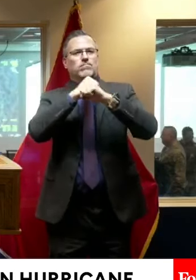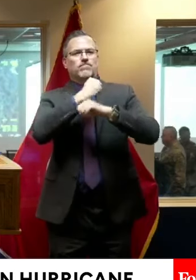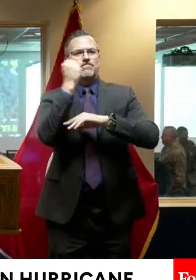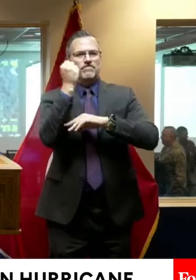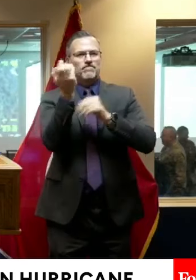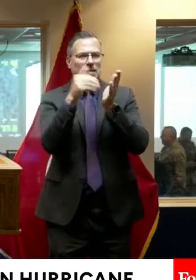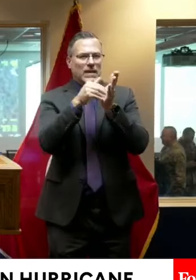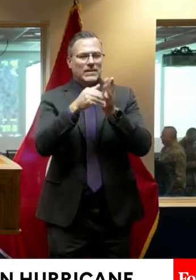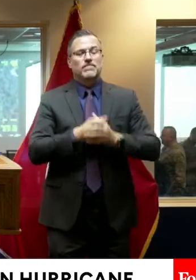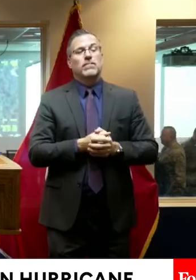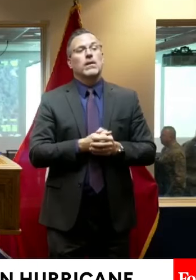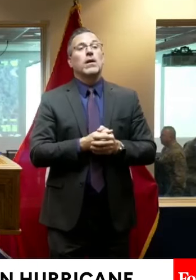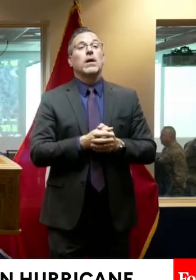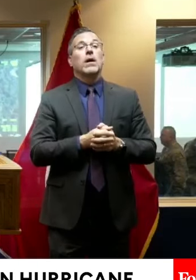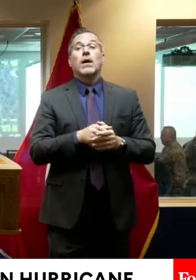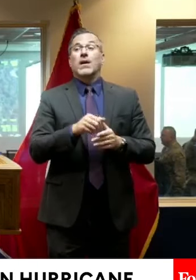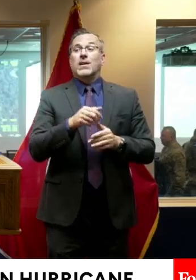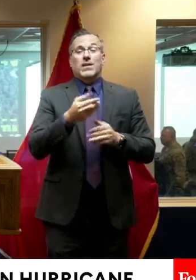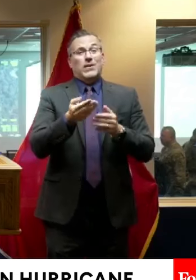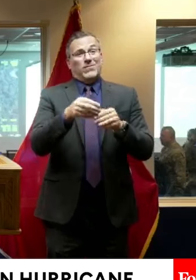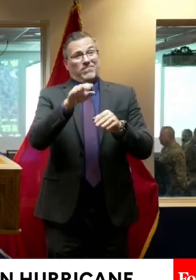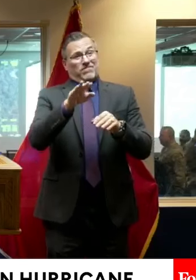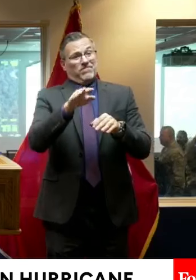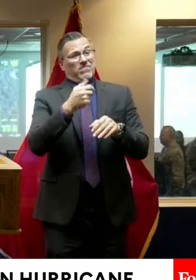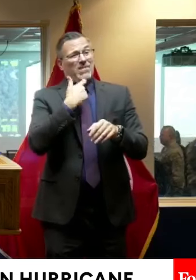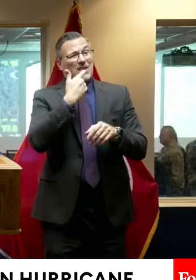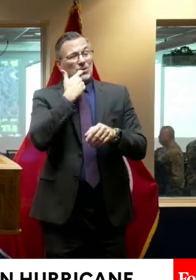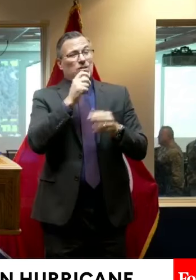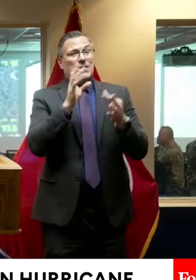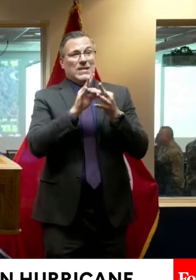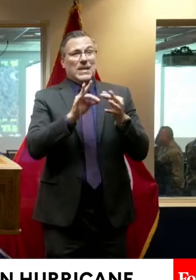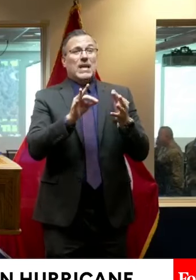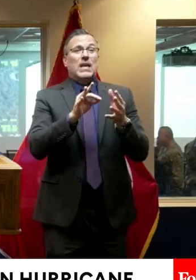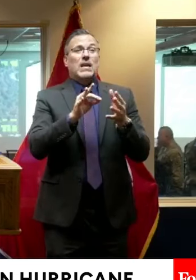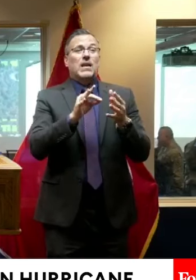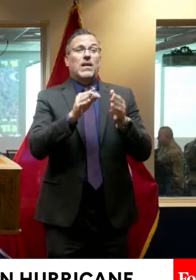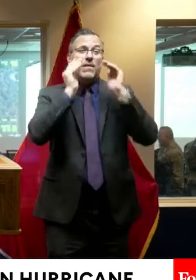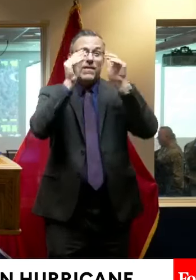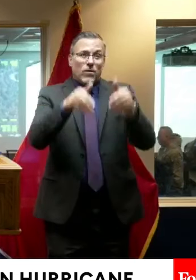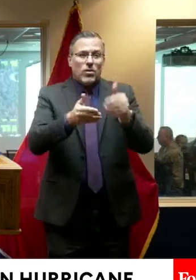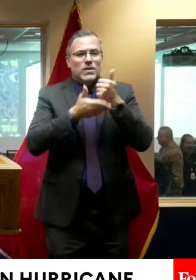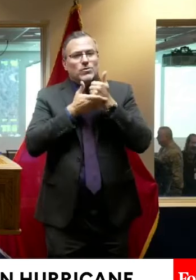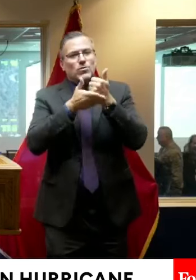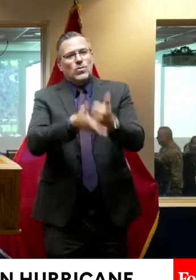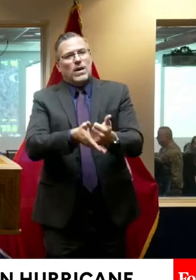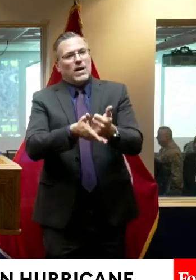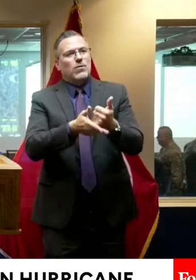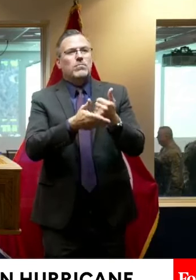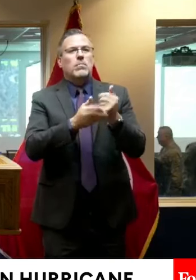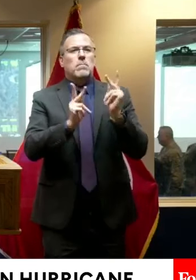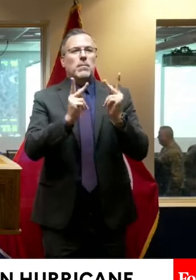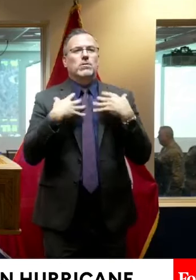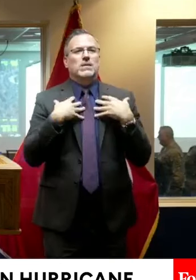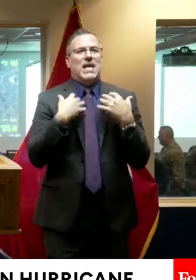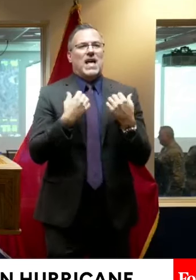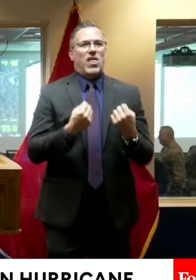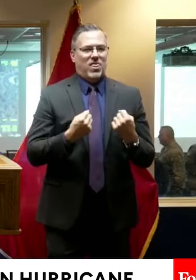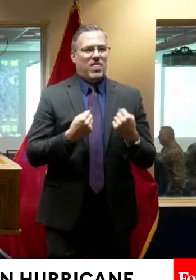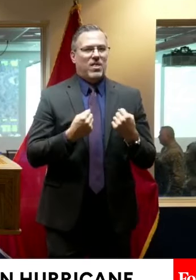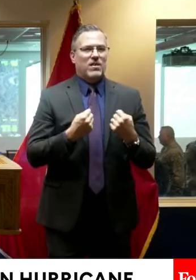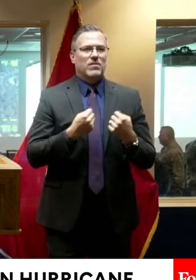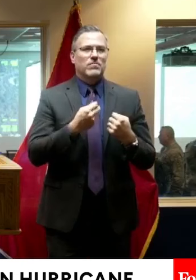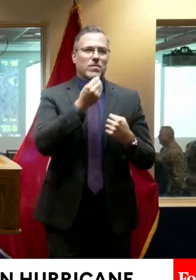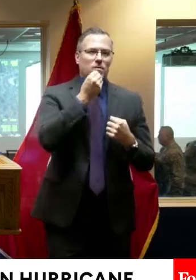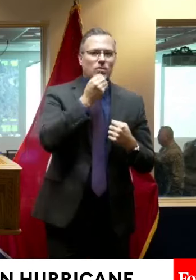I said before, the focus here is on the most immediate health impacts on the population,